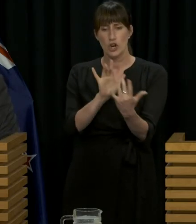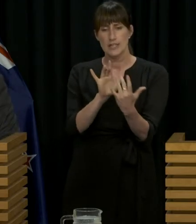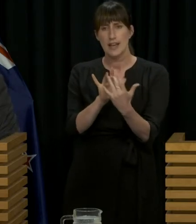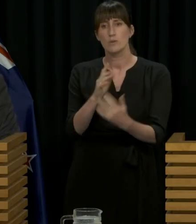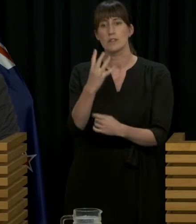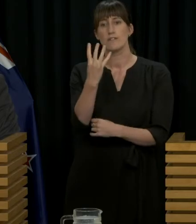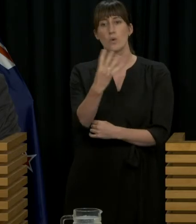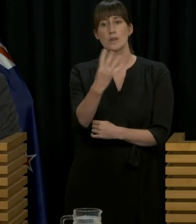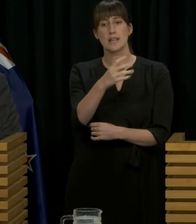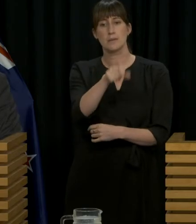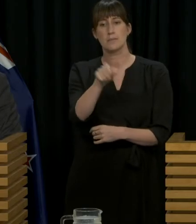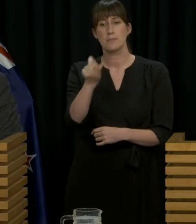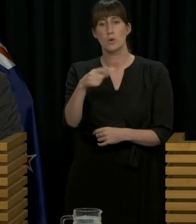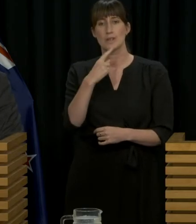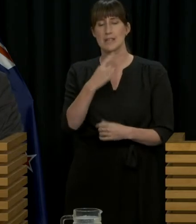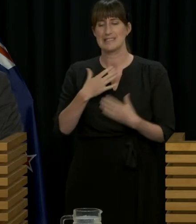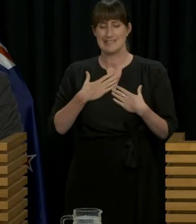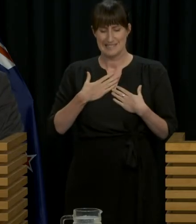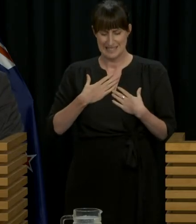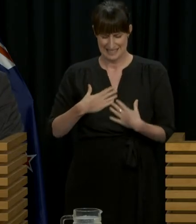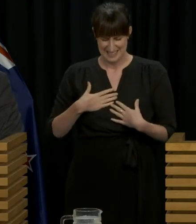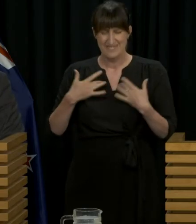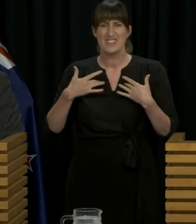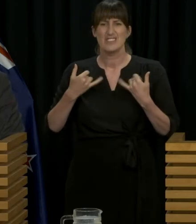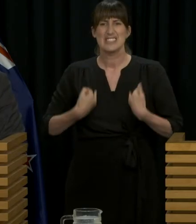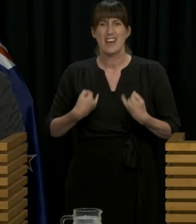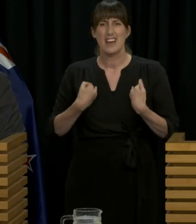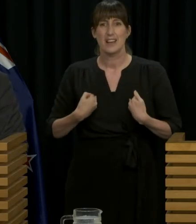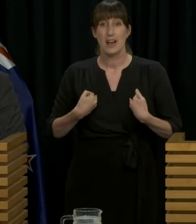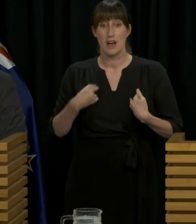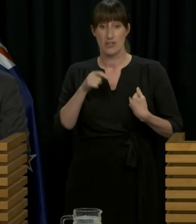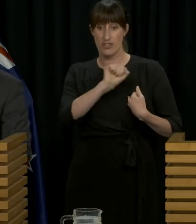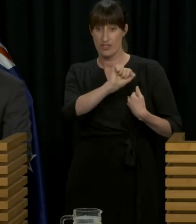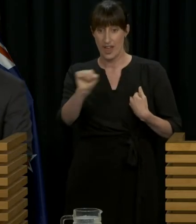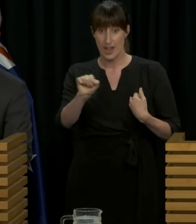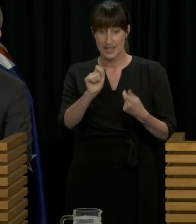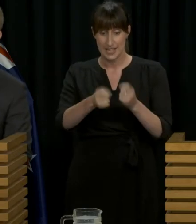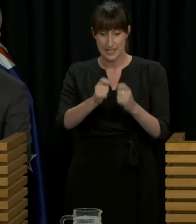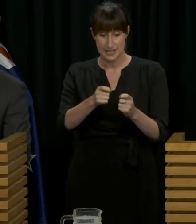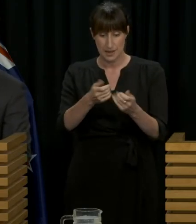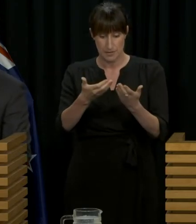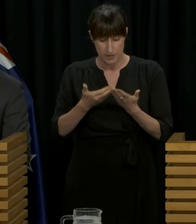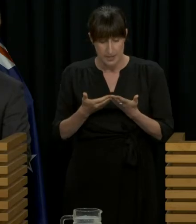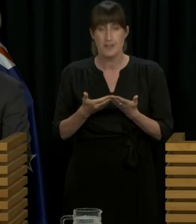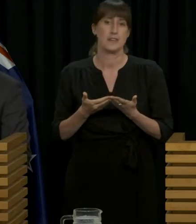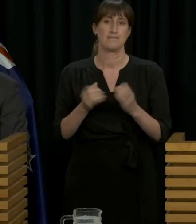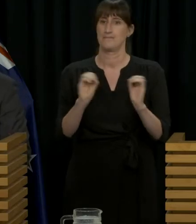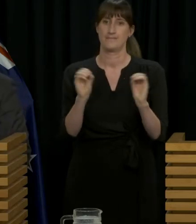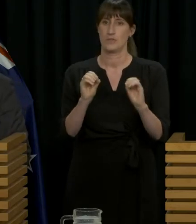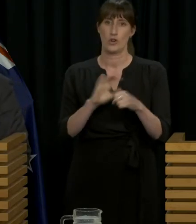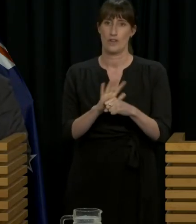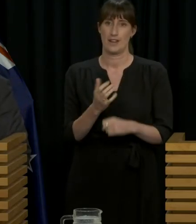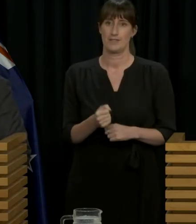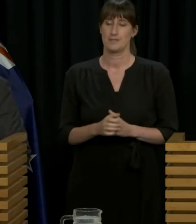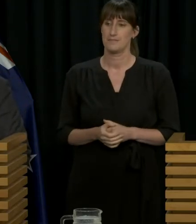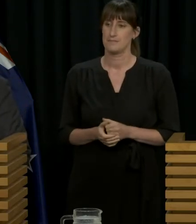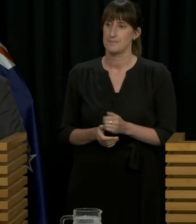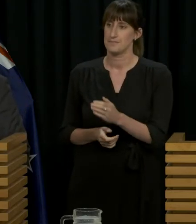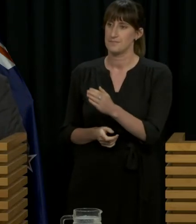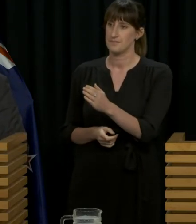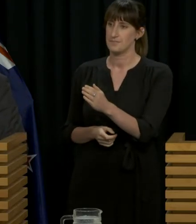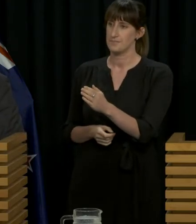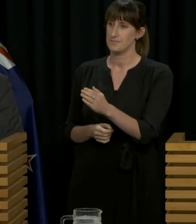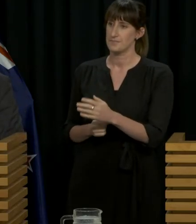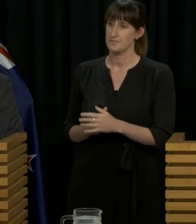who reported symptoms. All those people have tested and returned a negative result. I'll come to Jane. It appeared that after